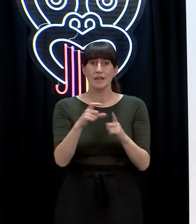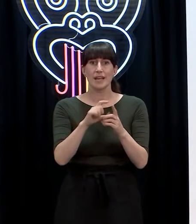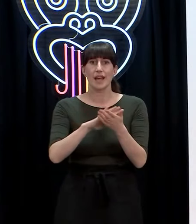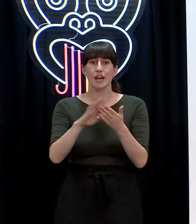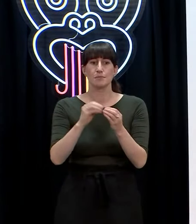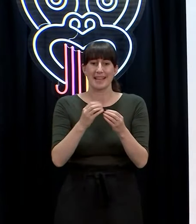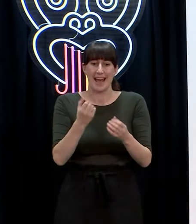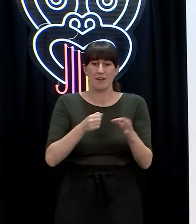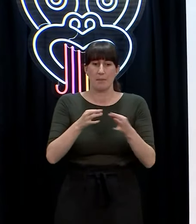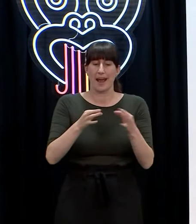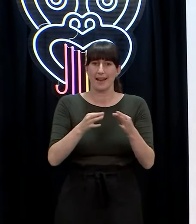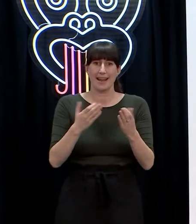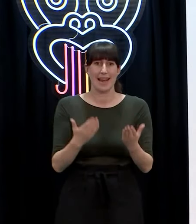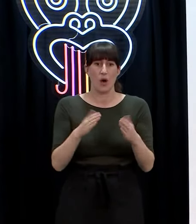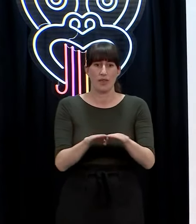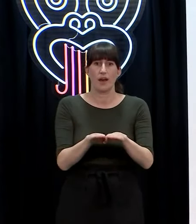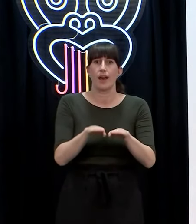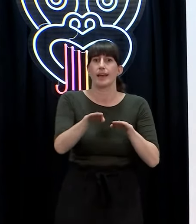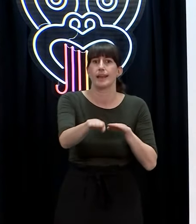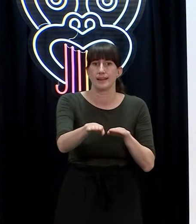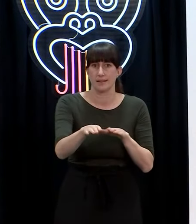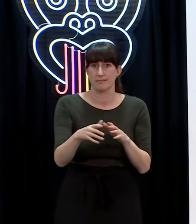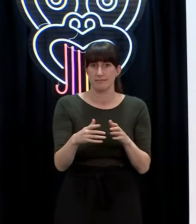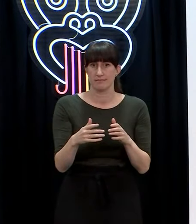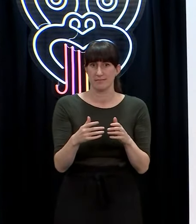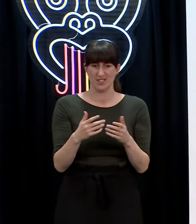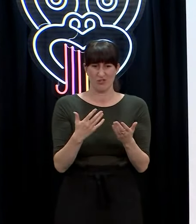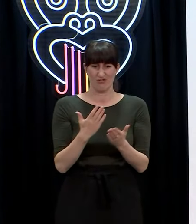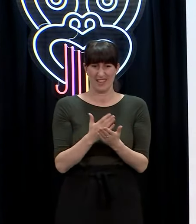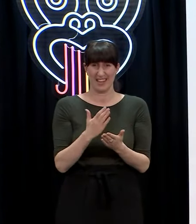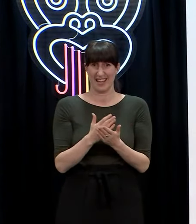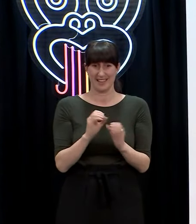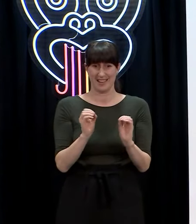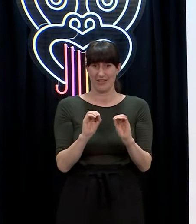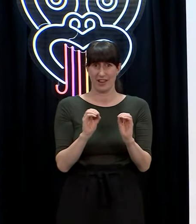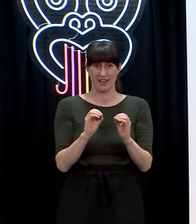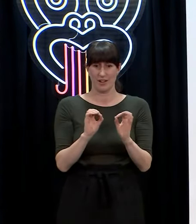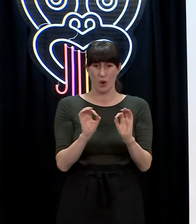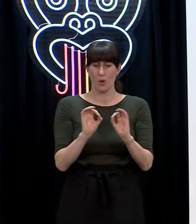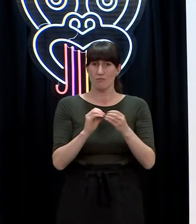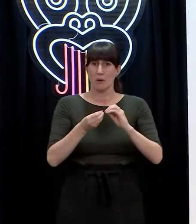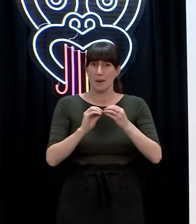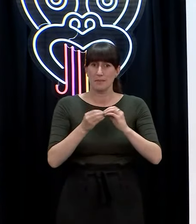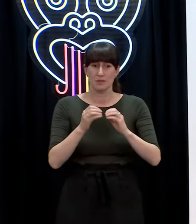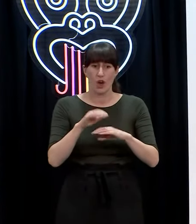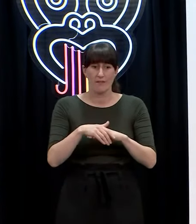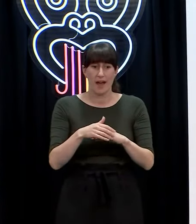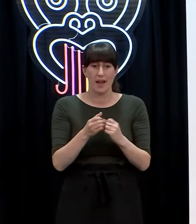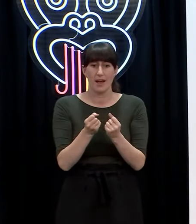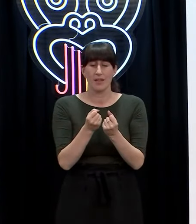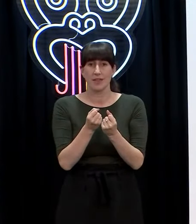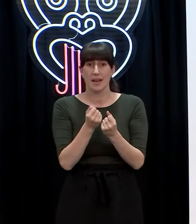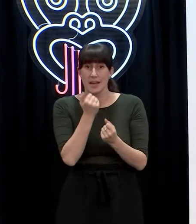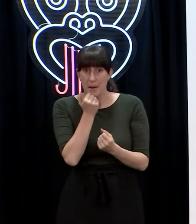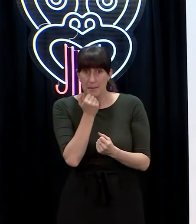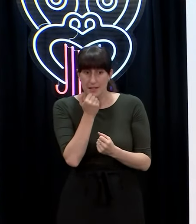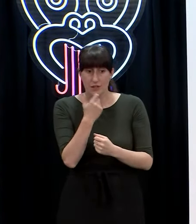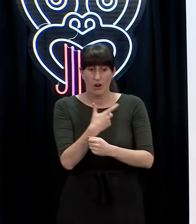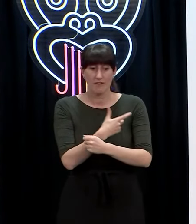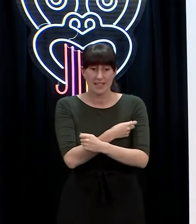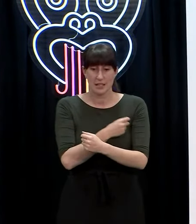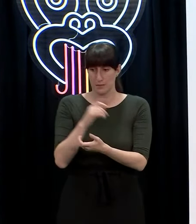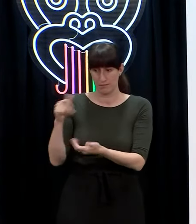original plans were. There is no problem now with capacity in the system to deliver in any DHB, so the opportunity is there for people to